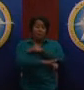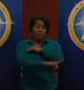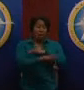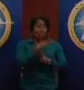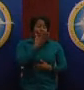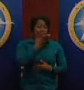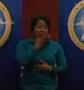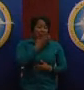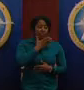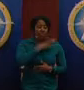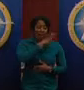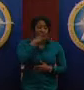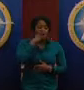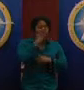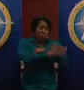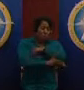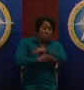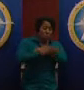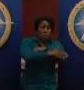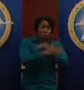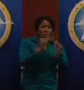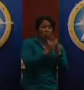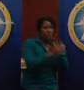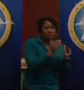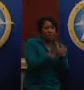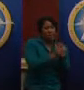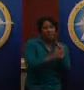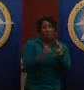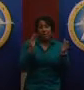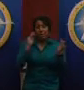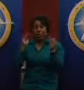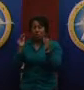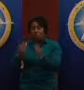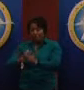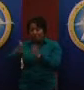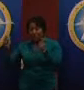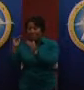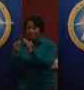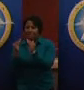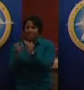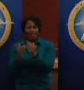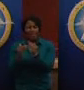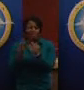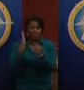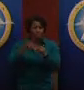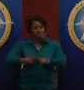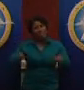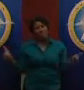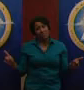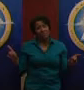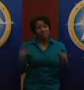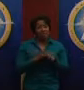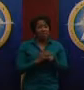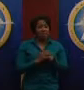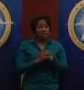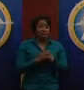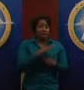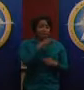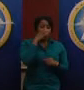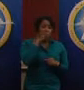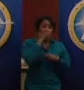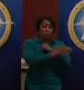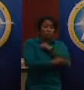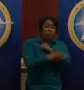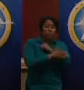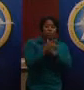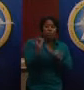same as the way we react in one of our major cities. And even rural community to rural community, what we do in Greene County will